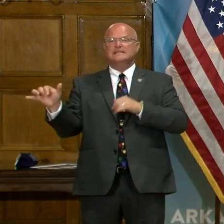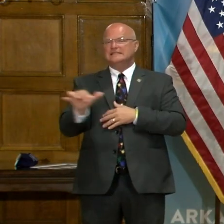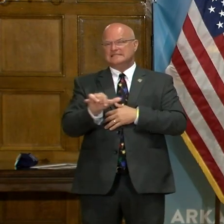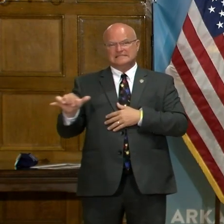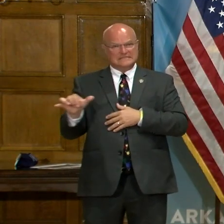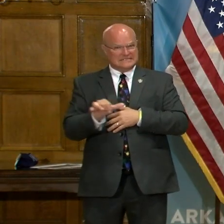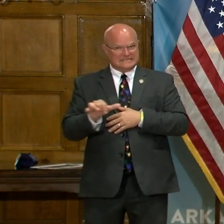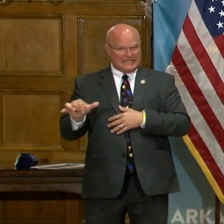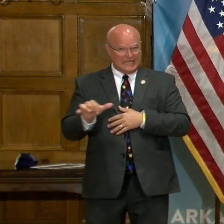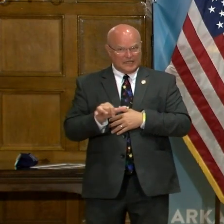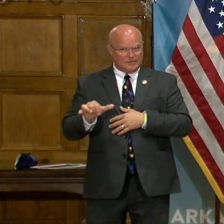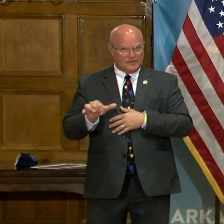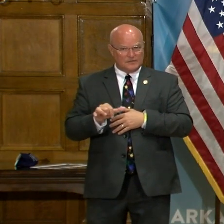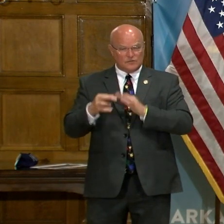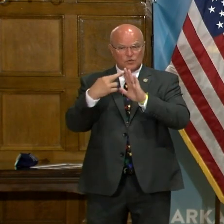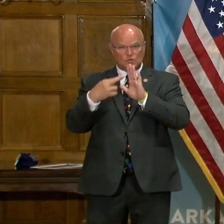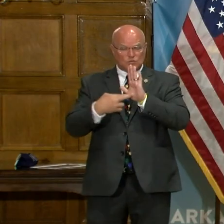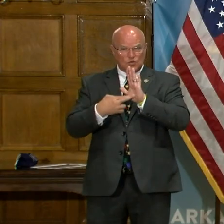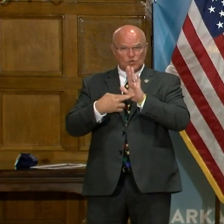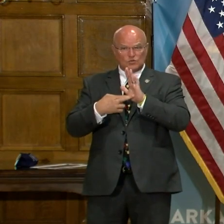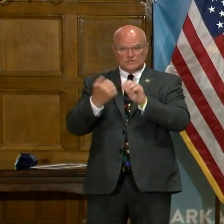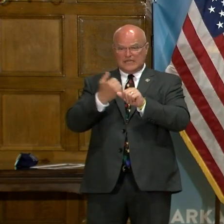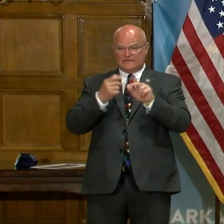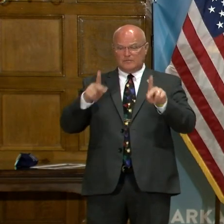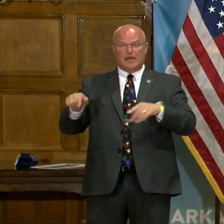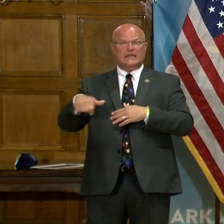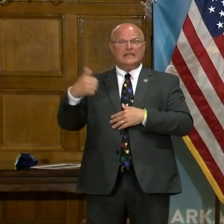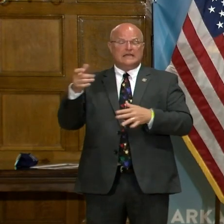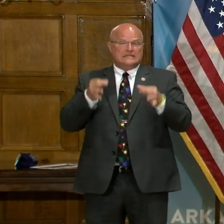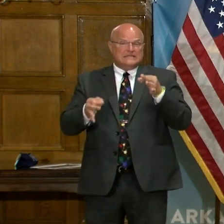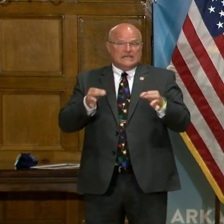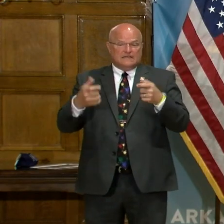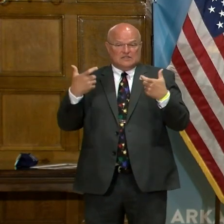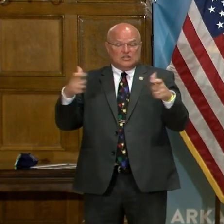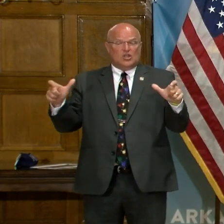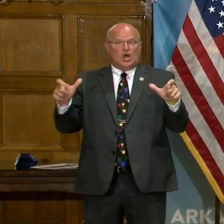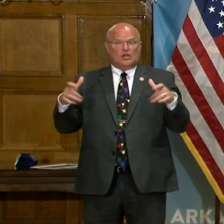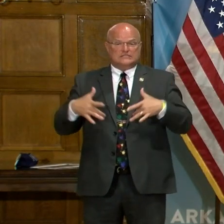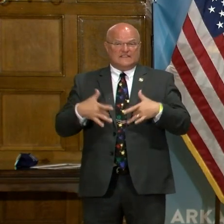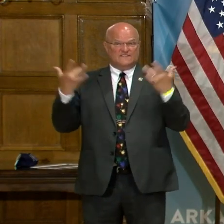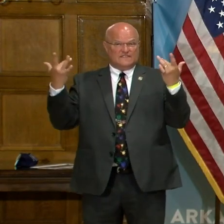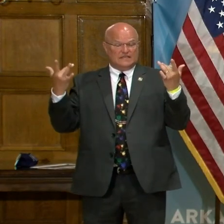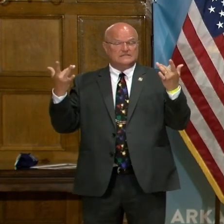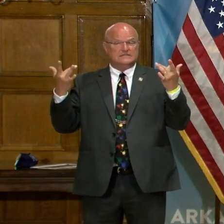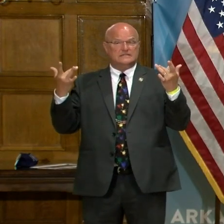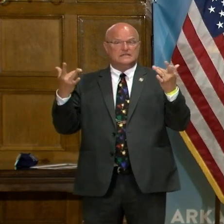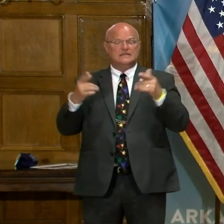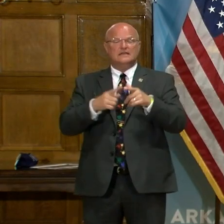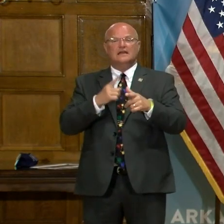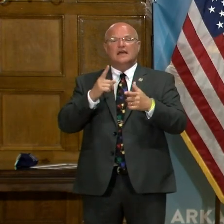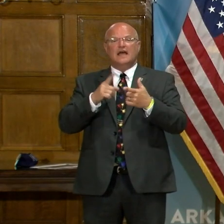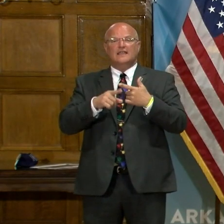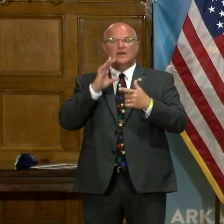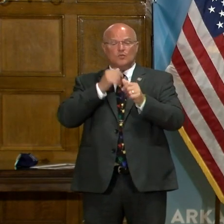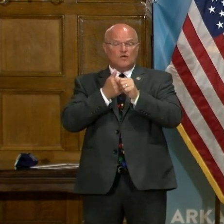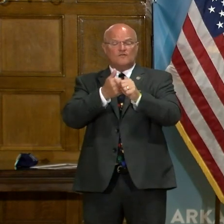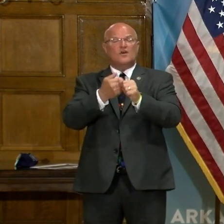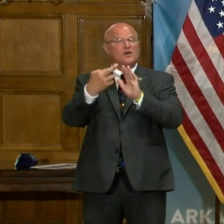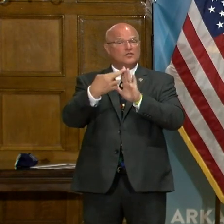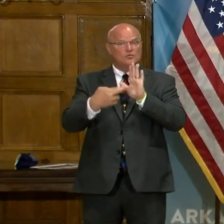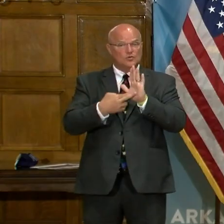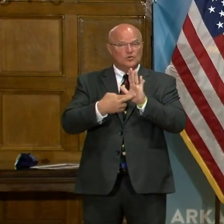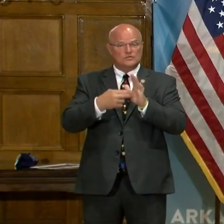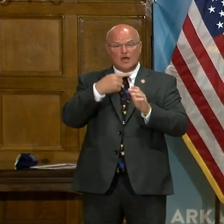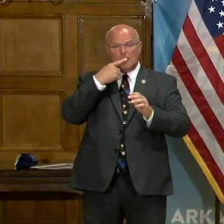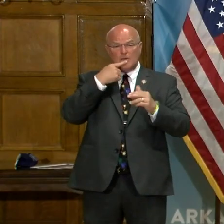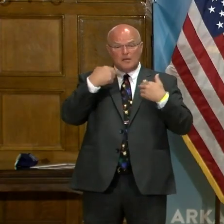same rules of everyone else. If there is a large-scale event, then they're going to follow the rules